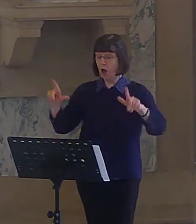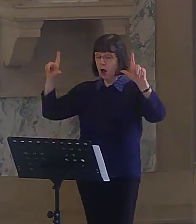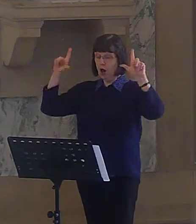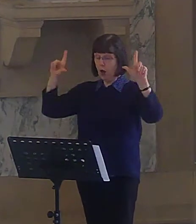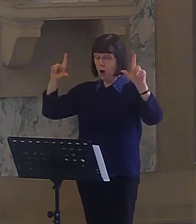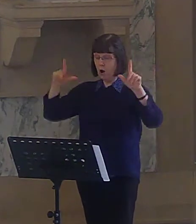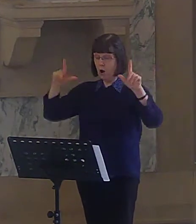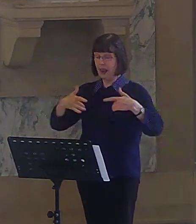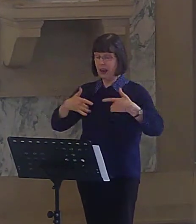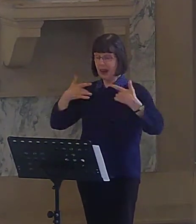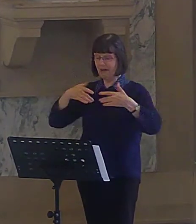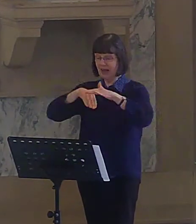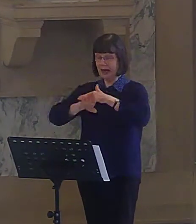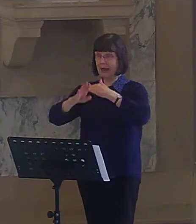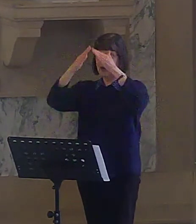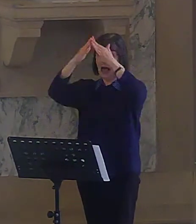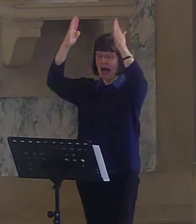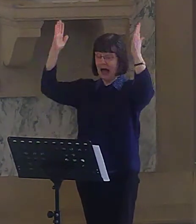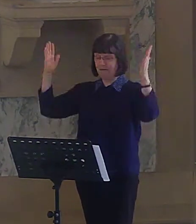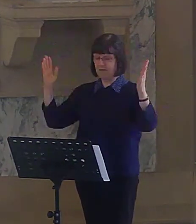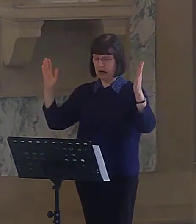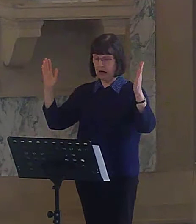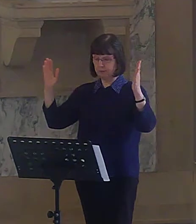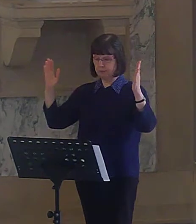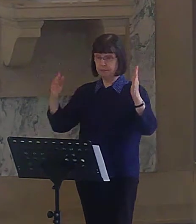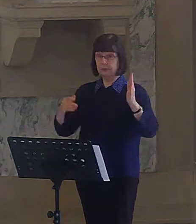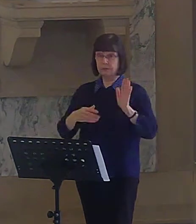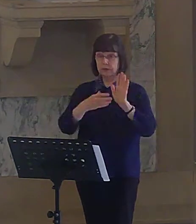Response: The Lord lives in heaven.